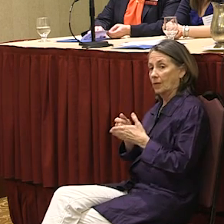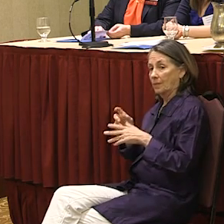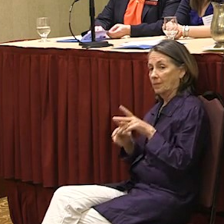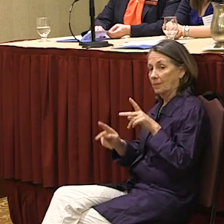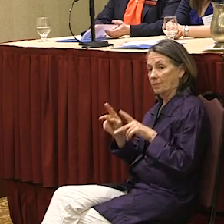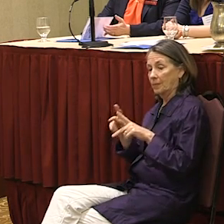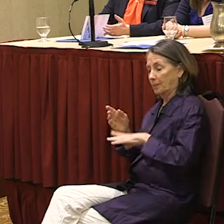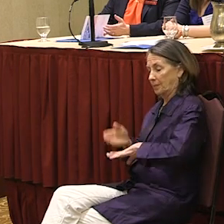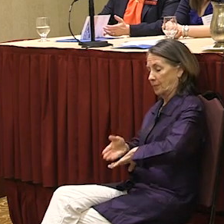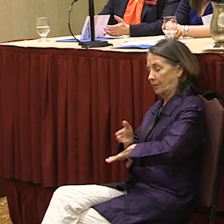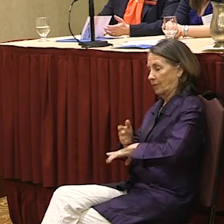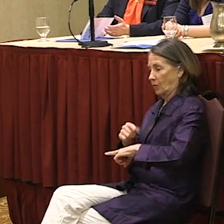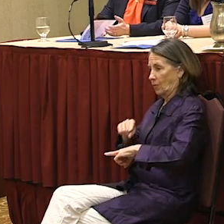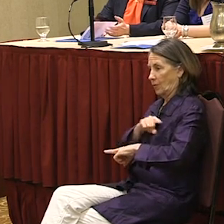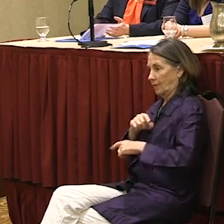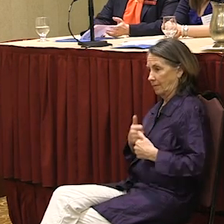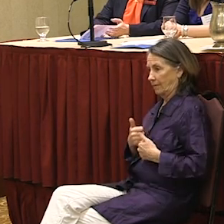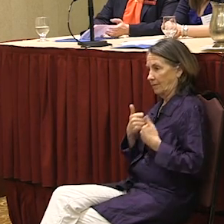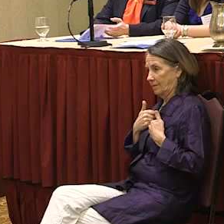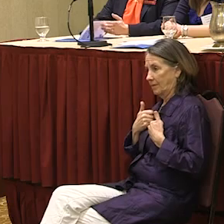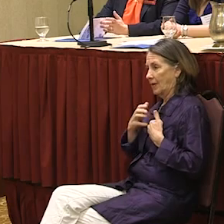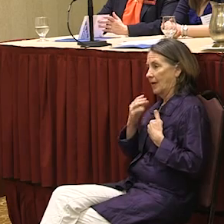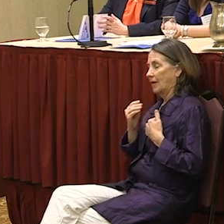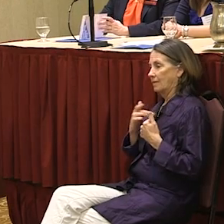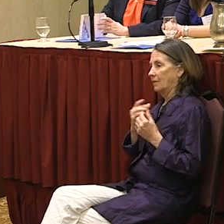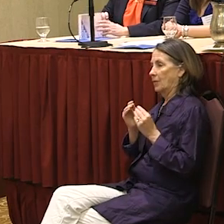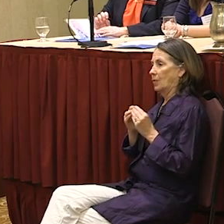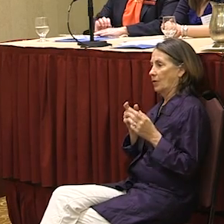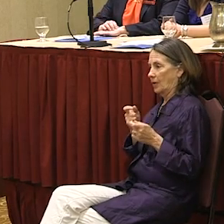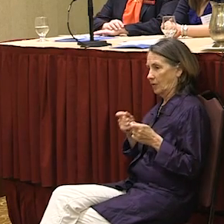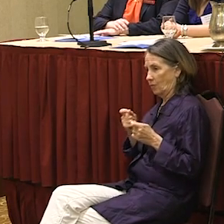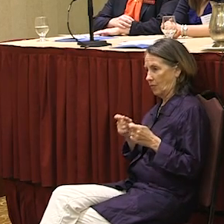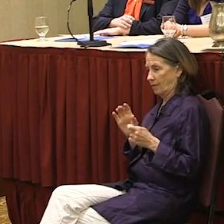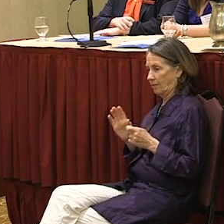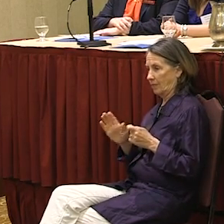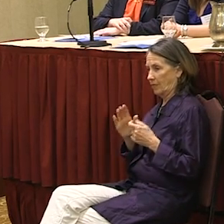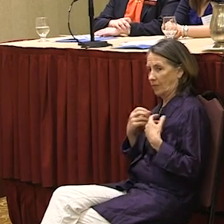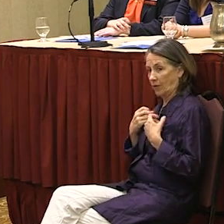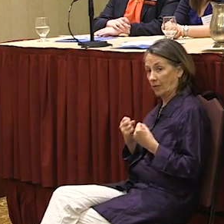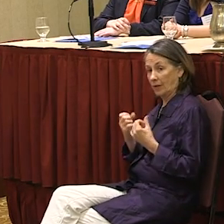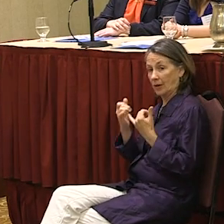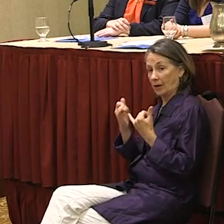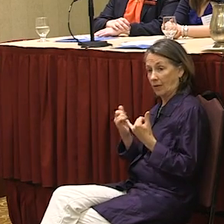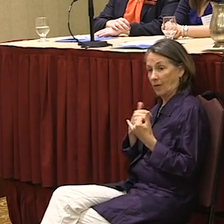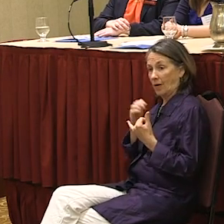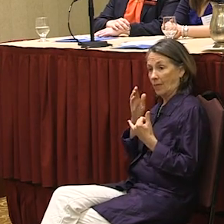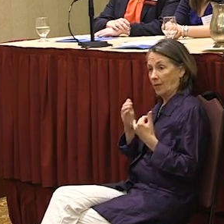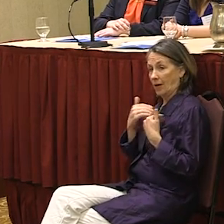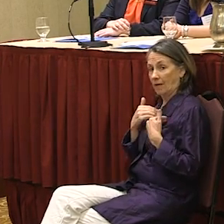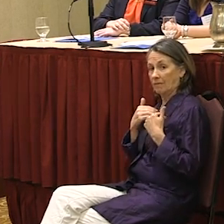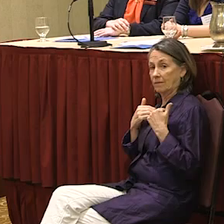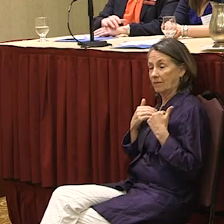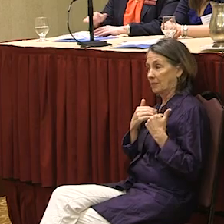people improve the quality of their life and feel more in control of their health. And now I will have my